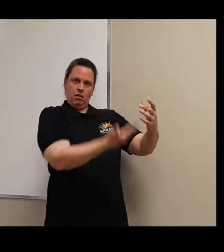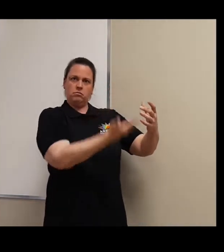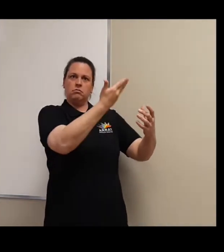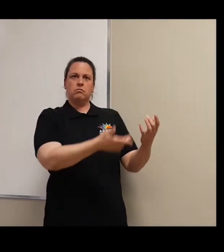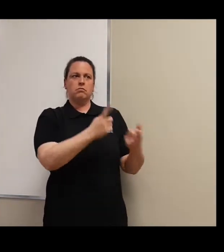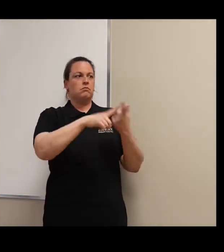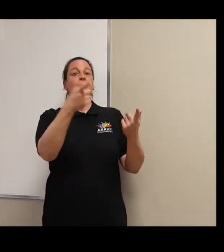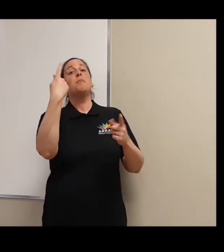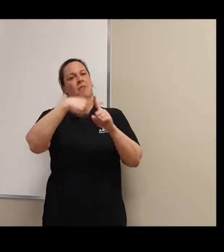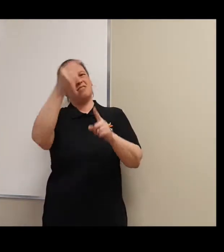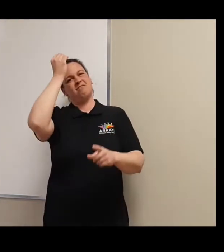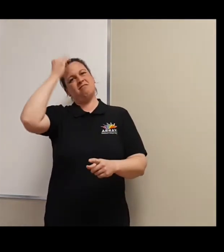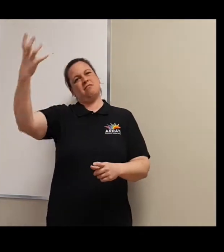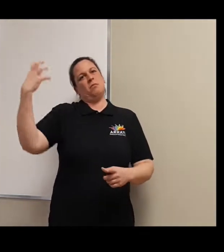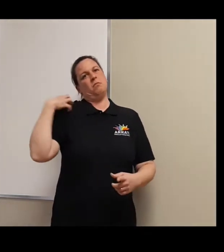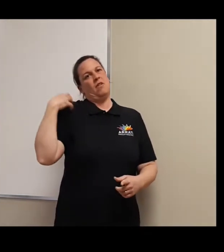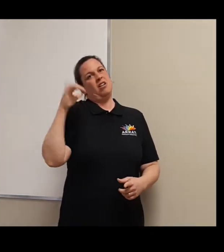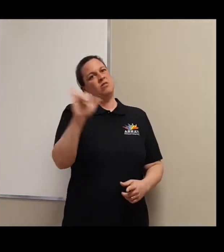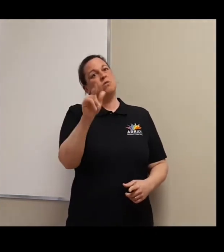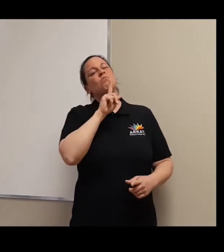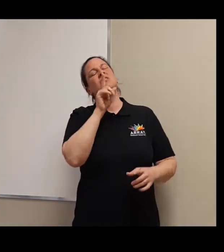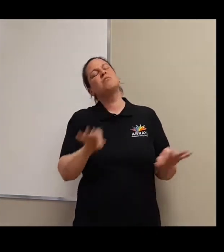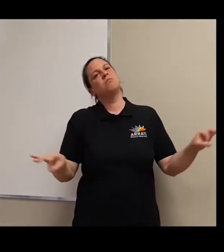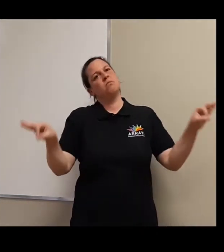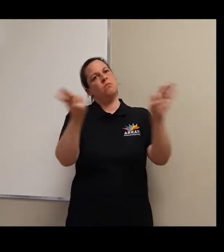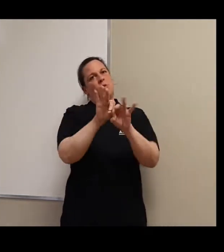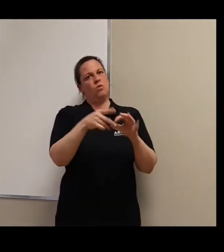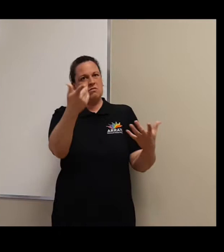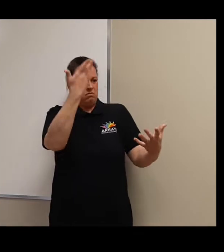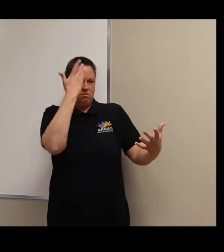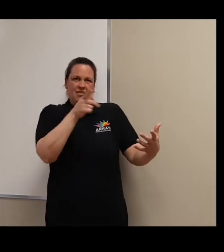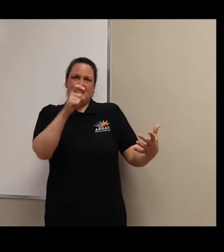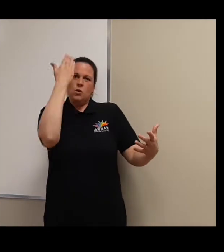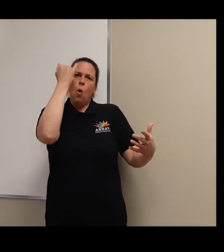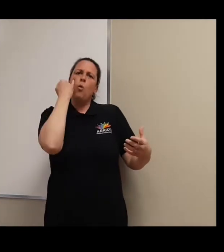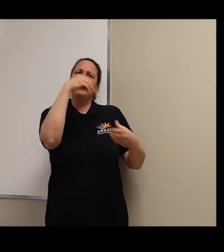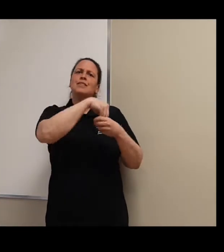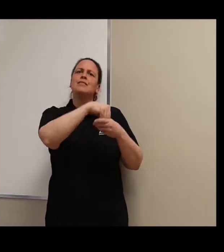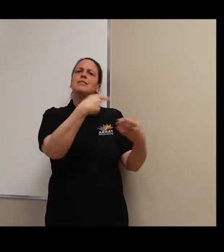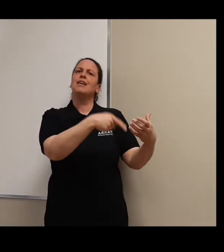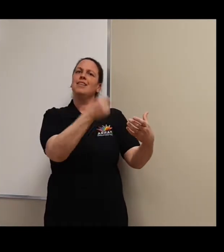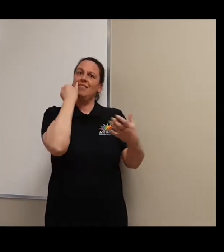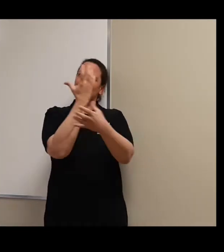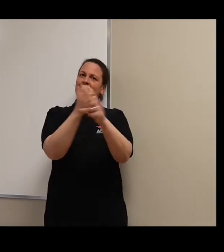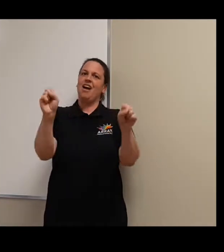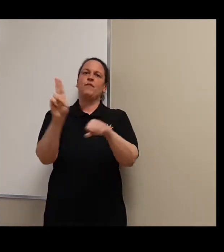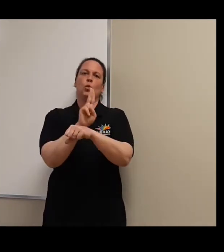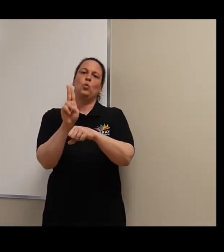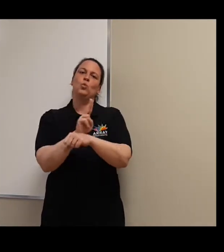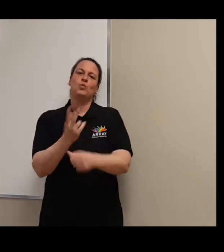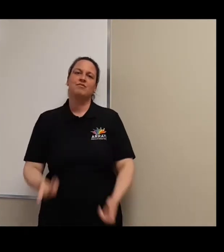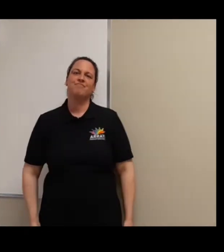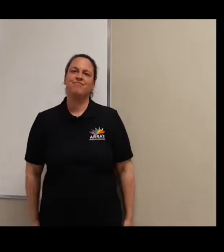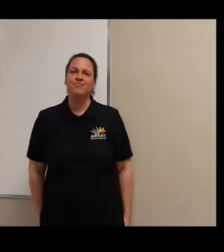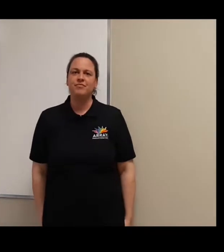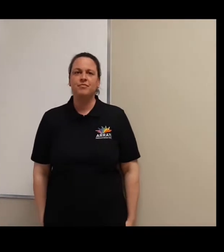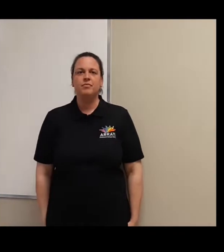information. It's important to know what's in these products before you use them so that everyone can stay